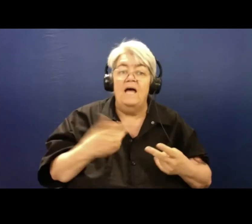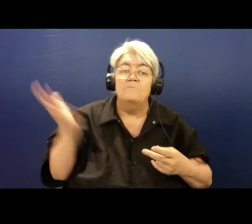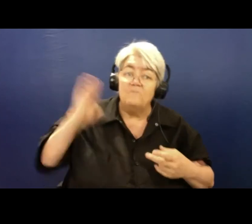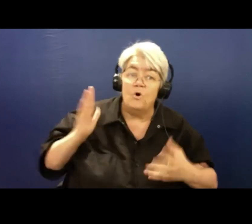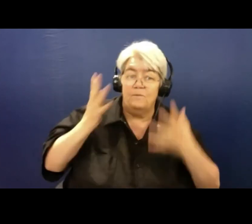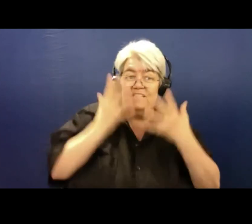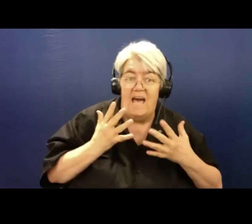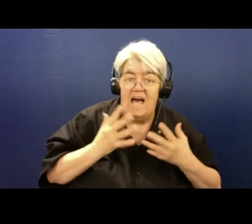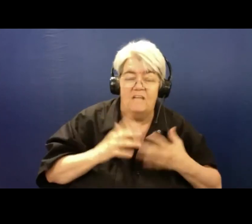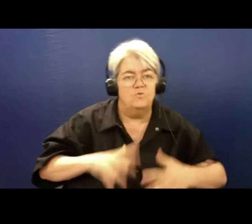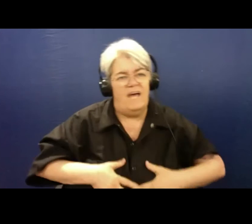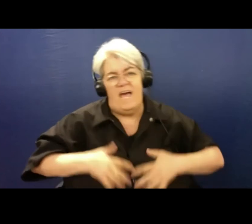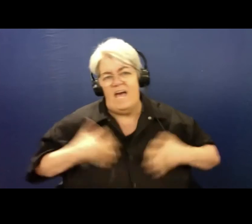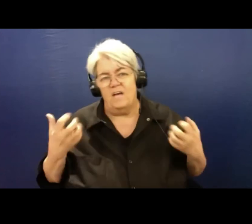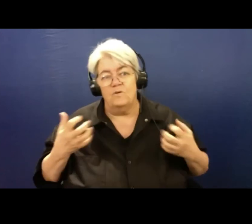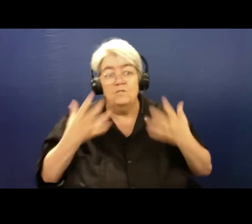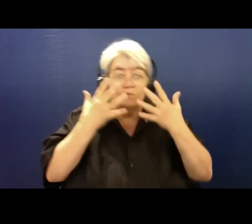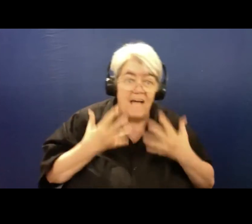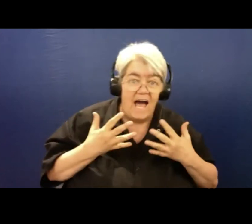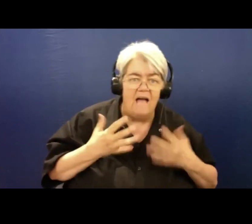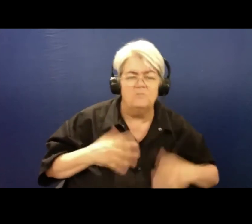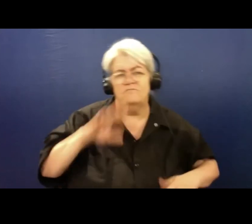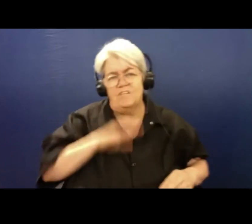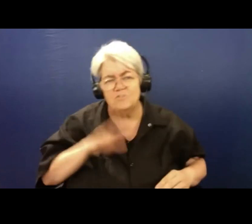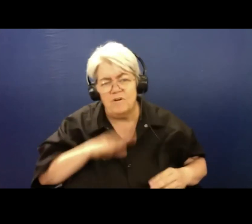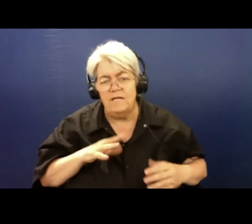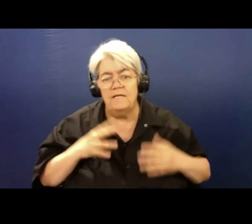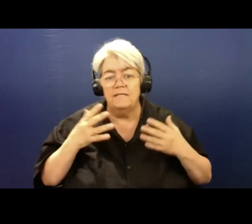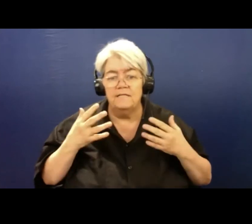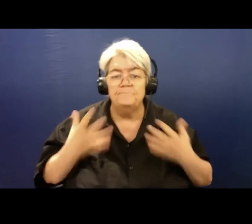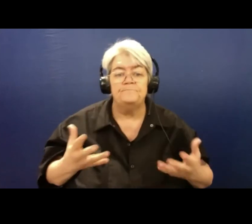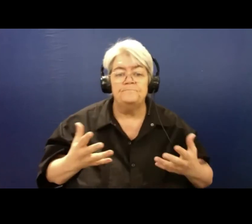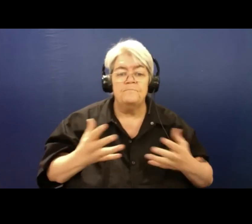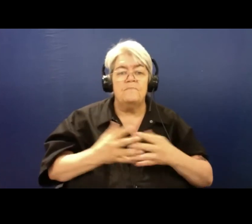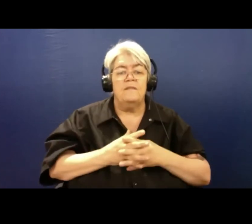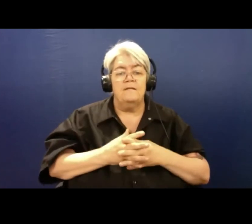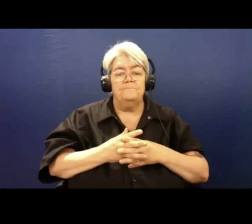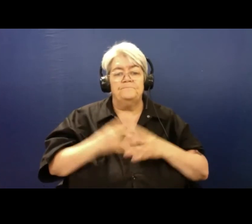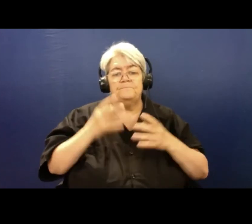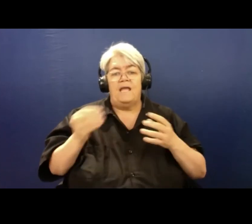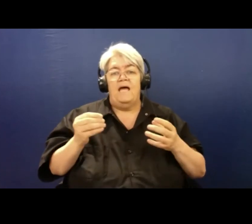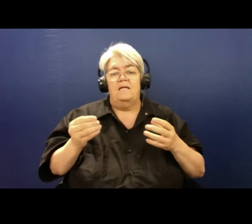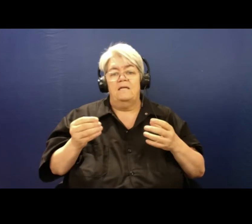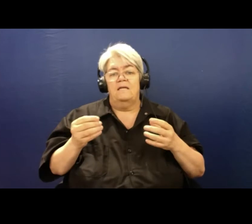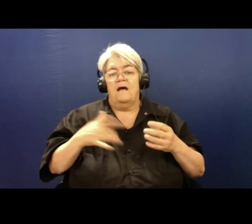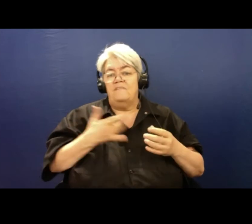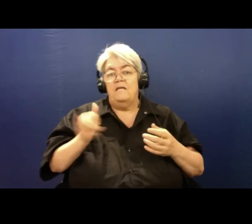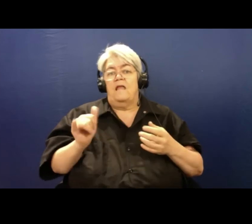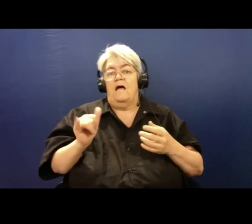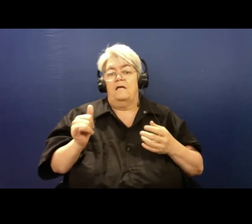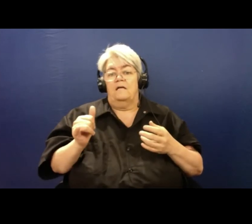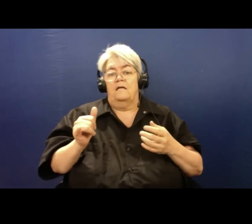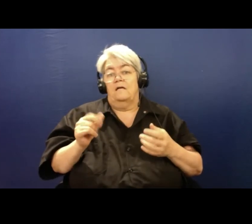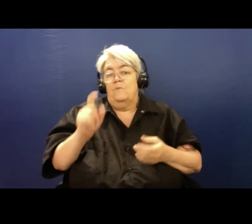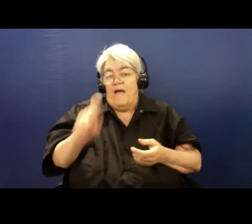to enraged to sad to frustrated. And I guess I just feel like we just have to